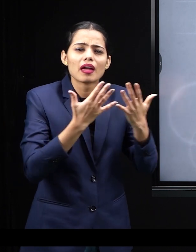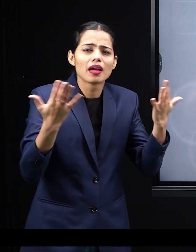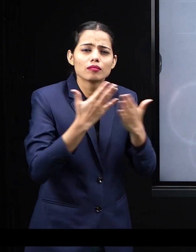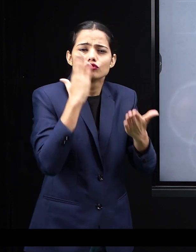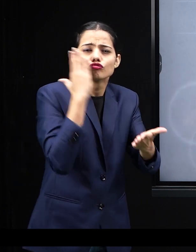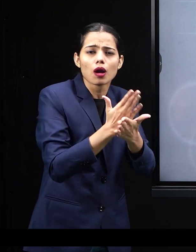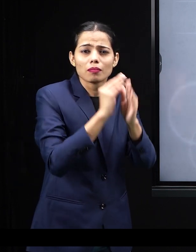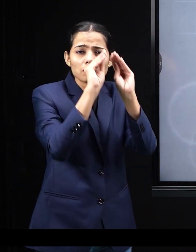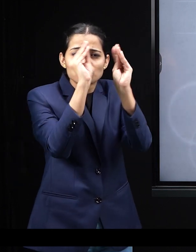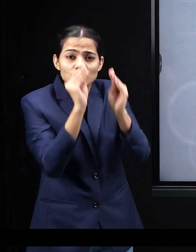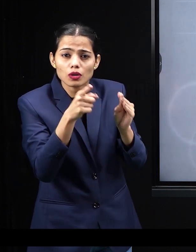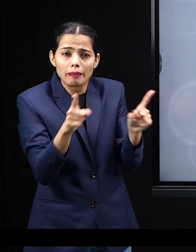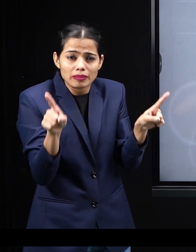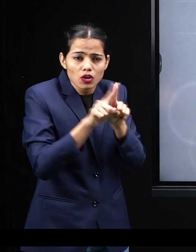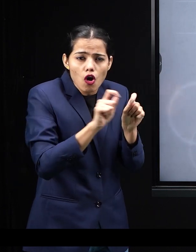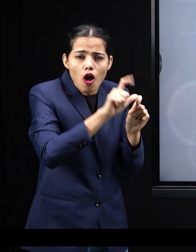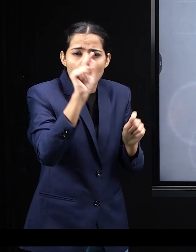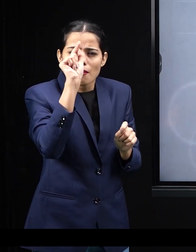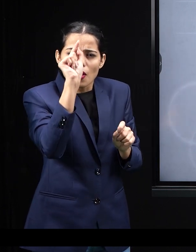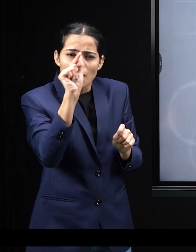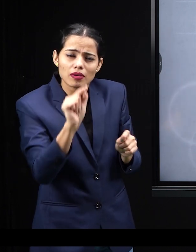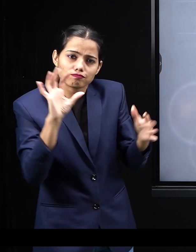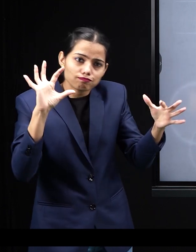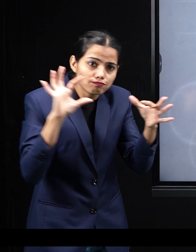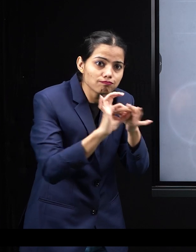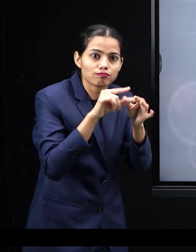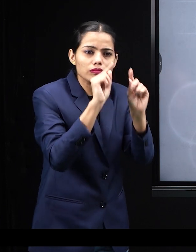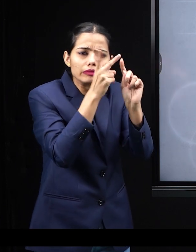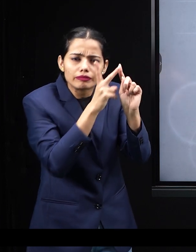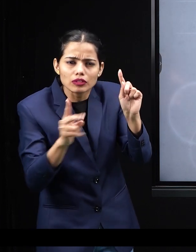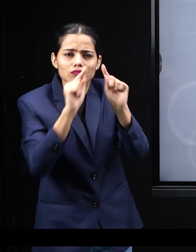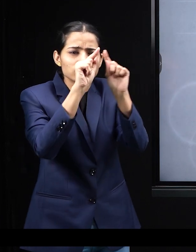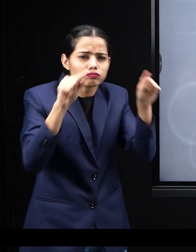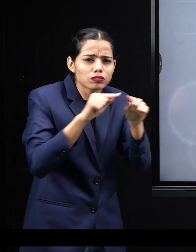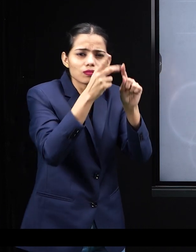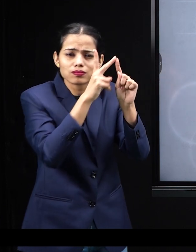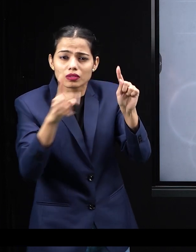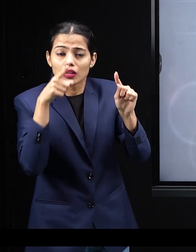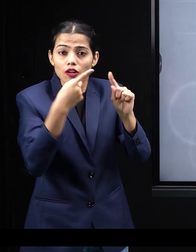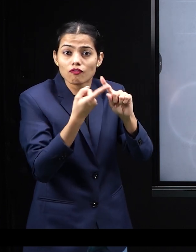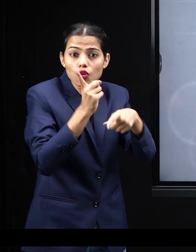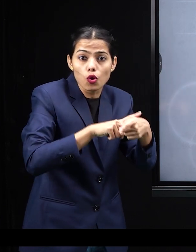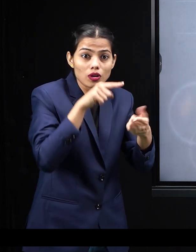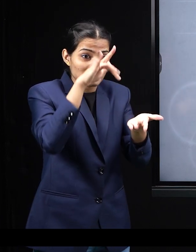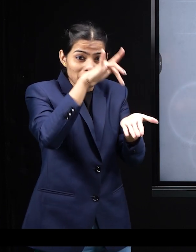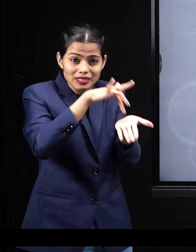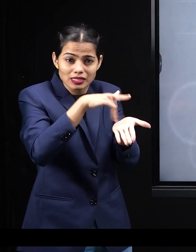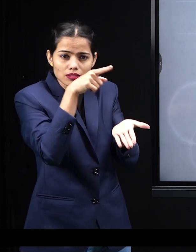Any closed shape with all points connected at equidistance from the center forms a circle.